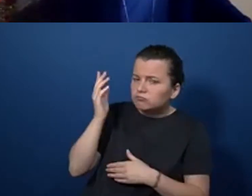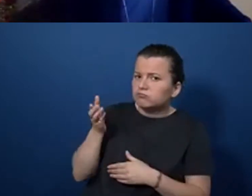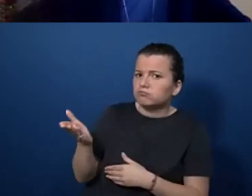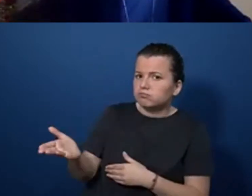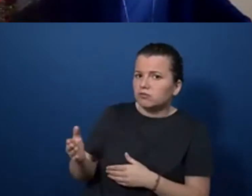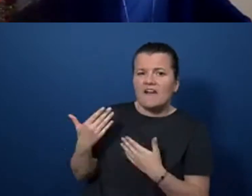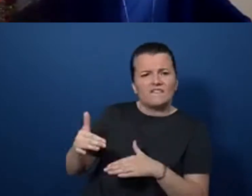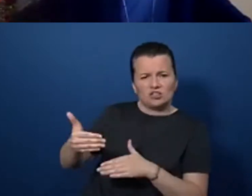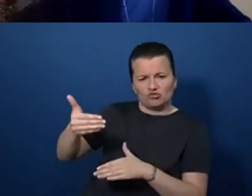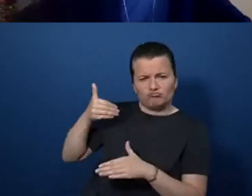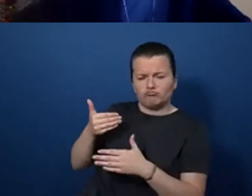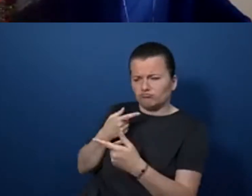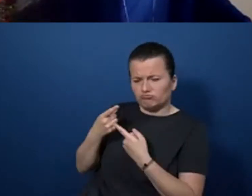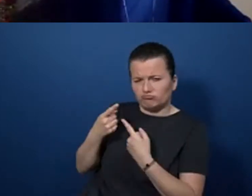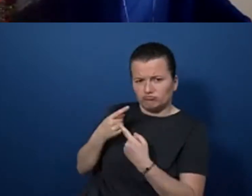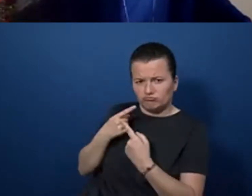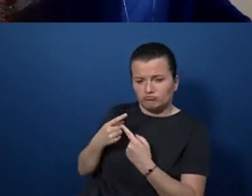him, and obviously